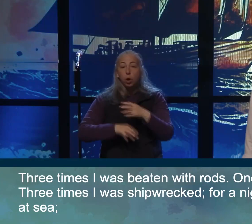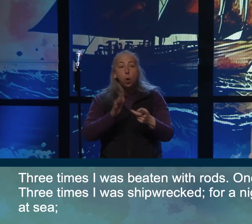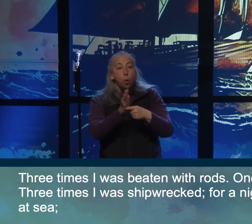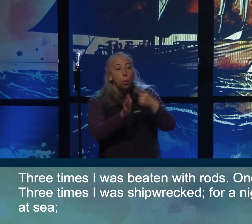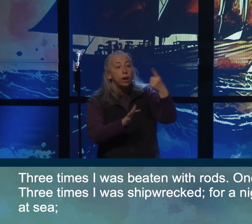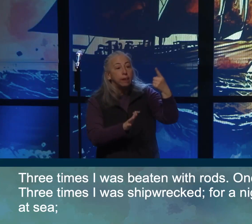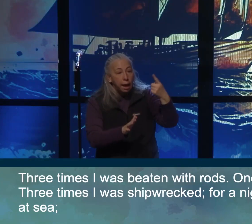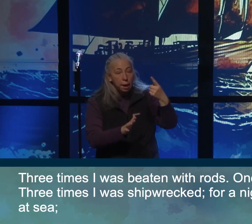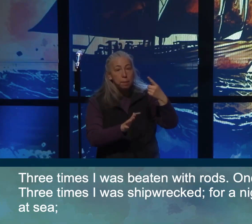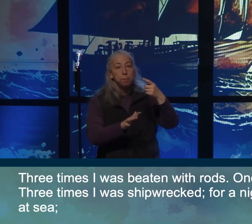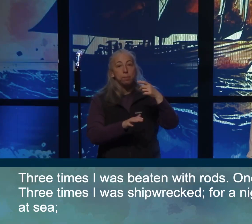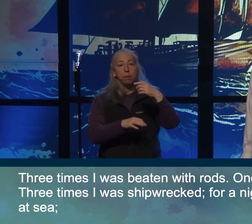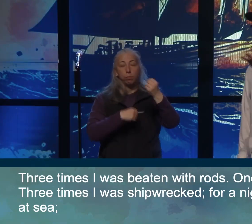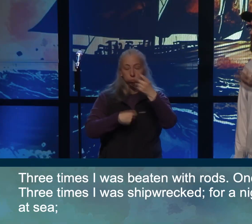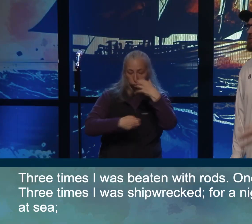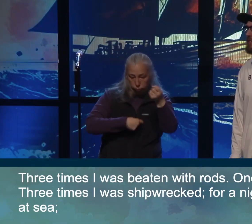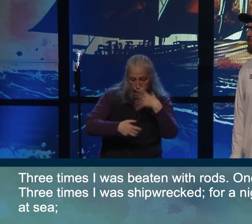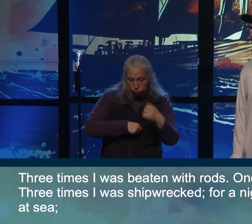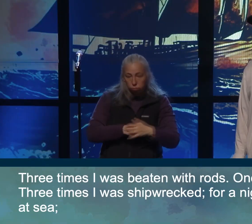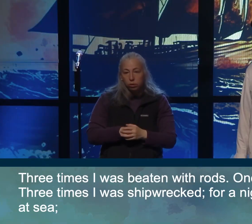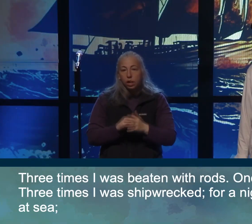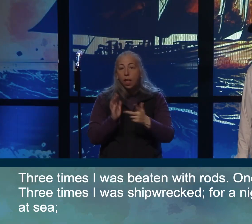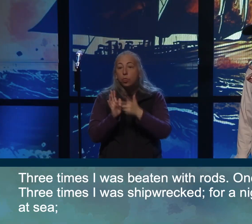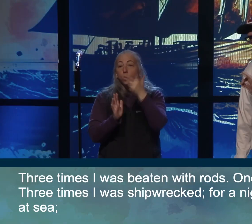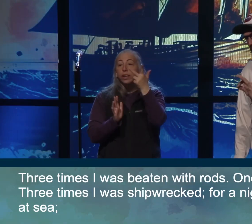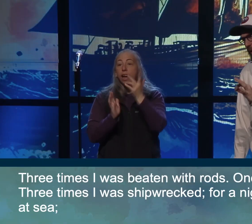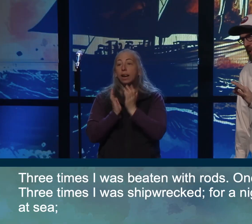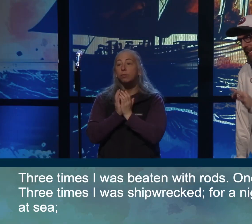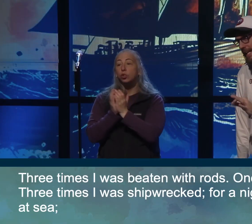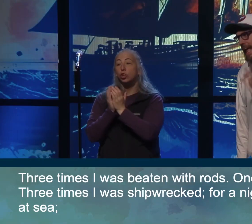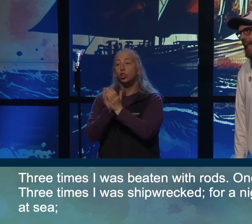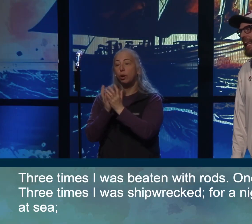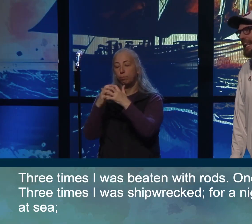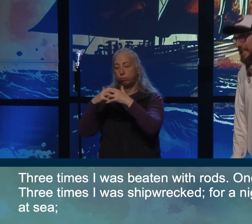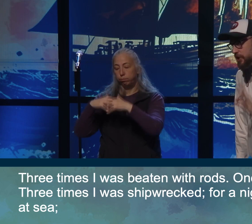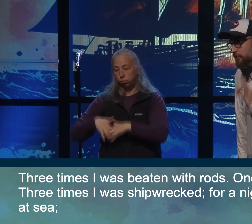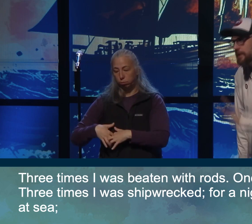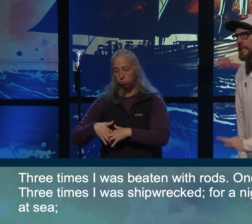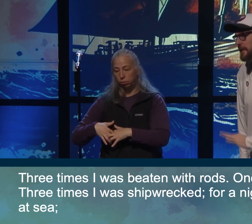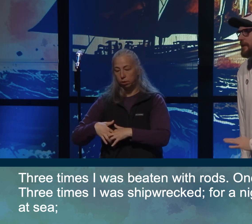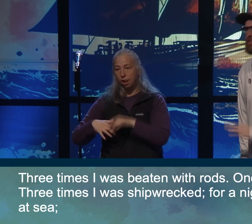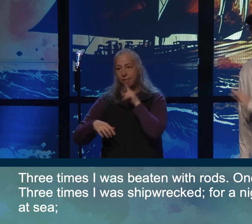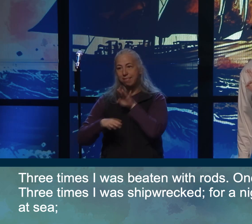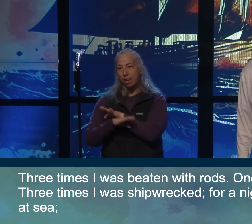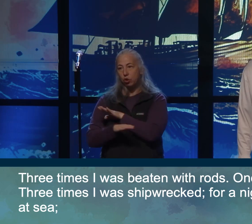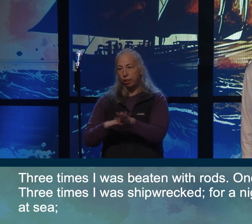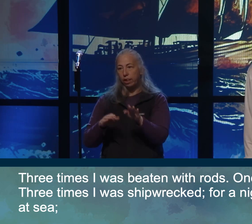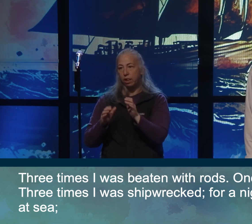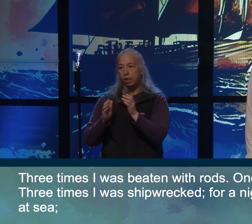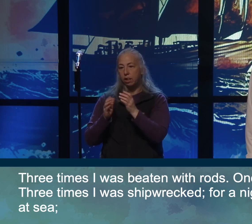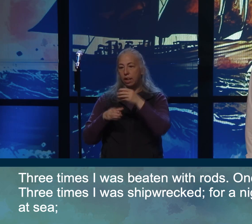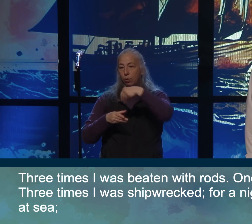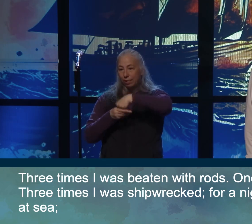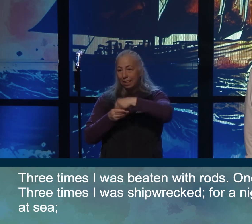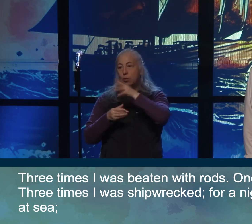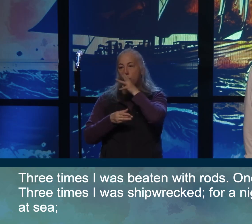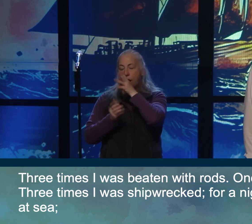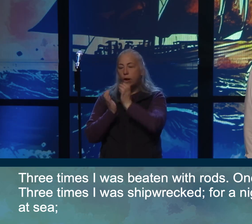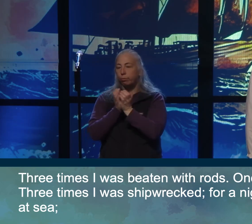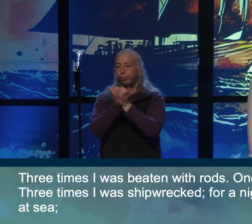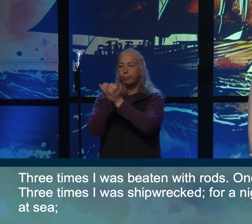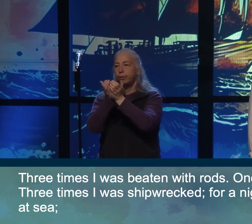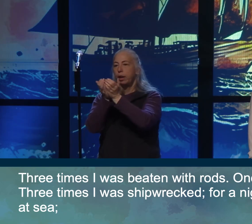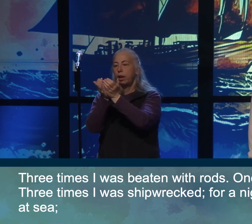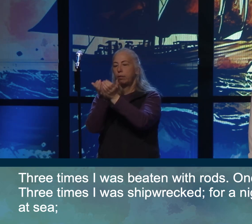a stoning. 3 times I was shipwrecked, not metaphorically, literally shipwrecked. For a night